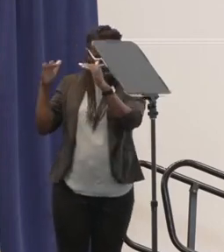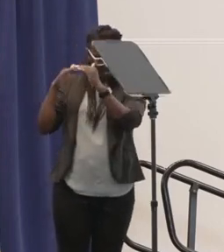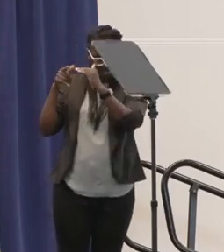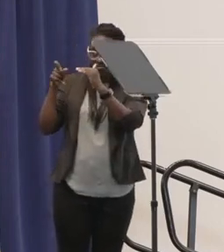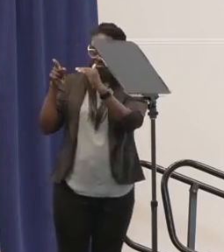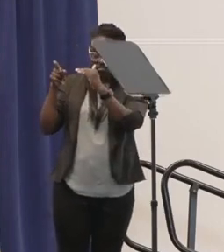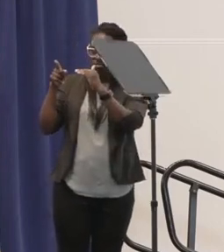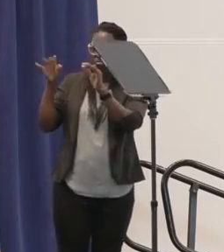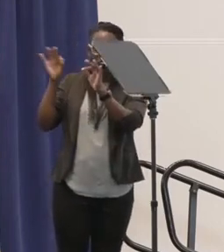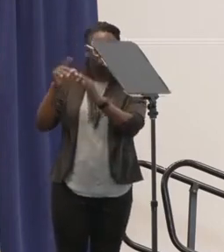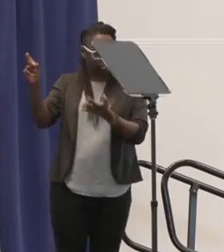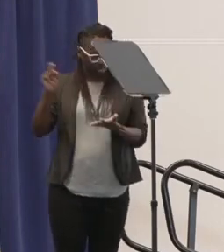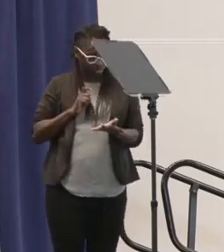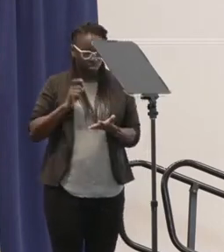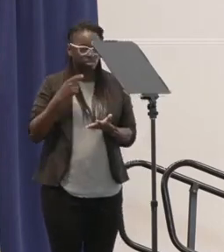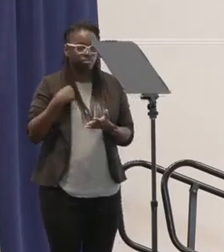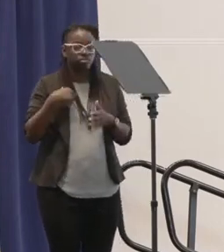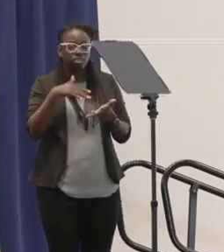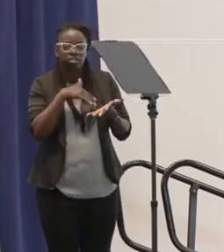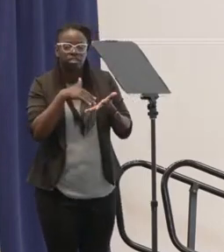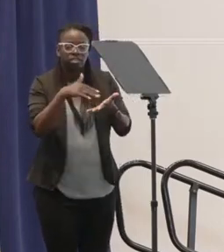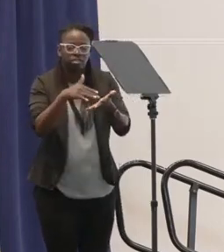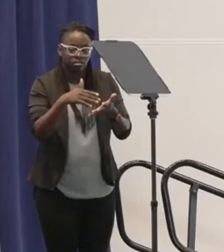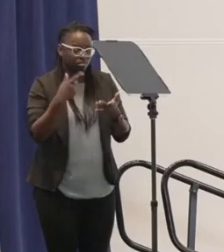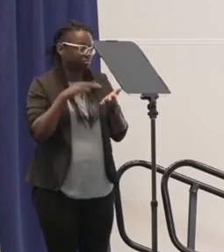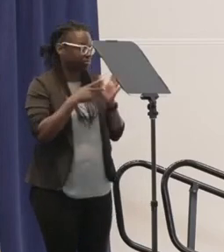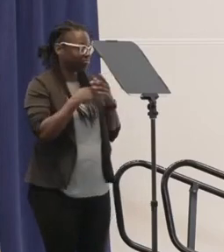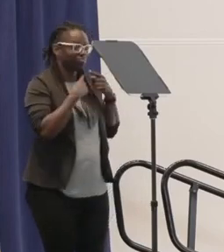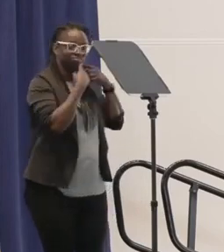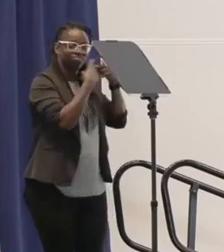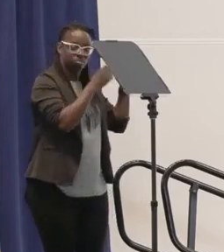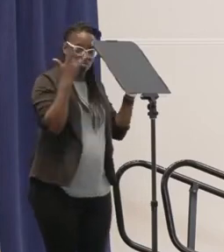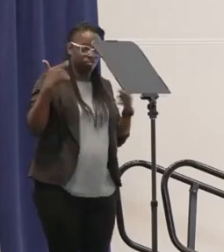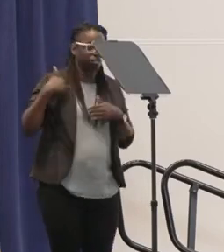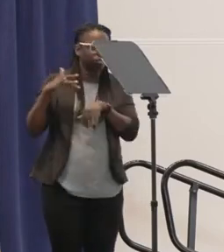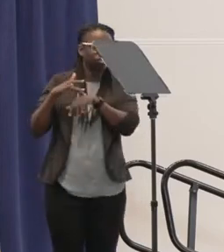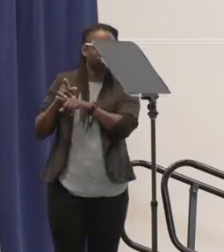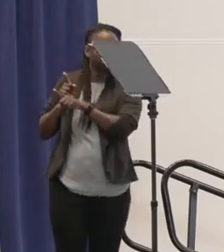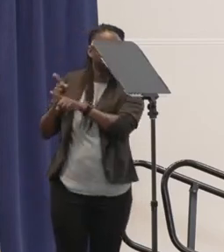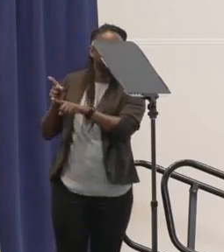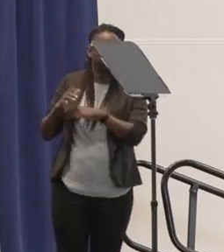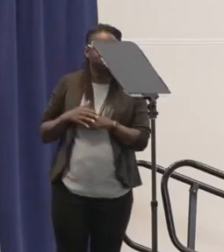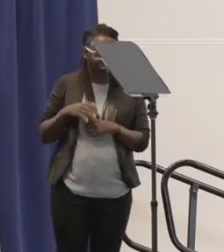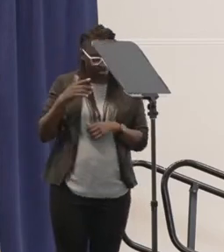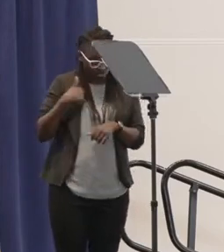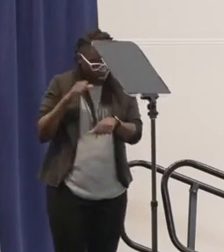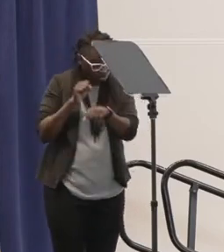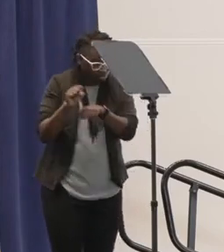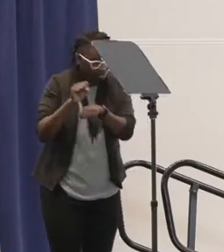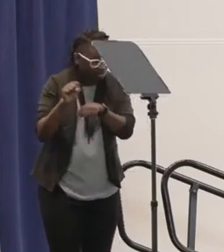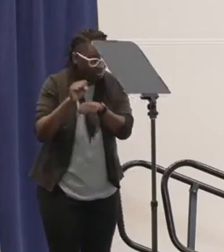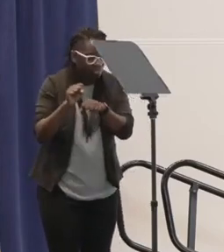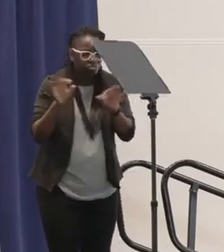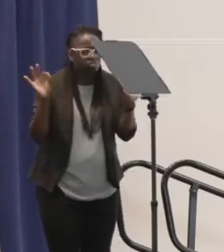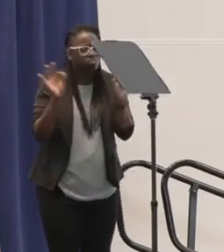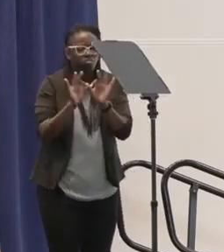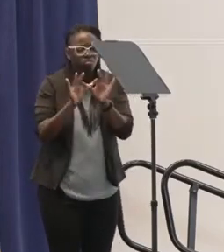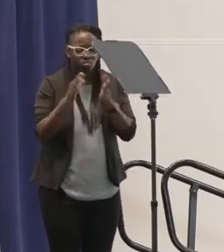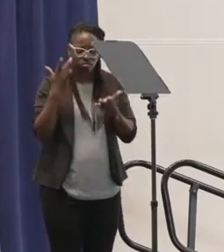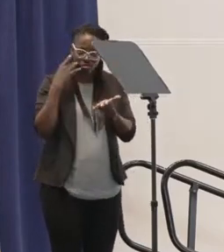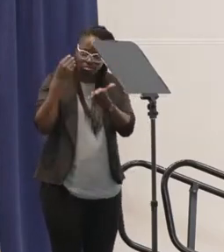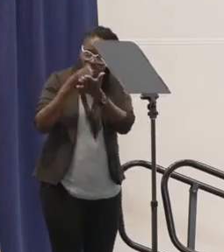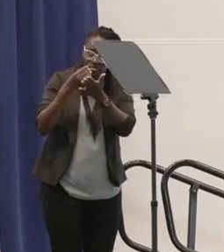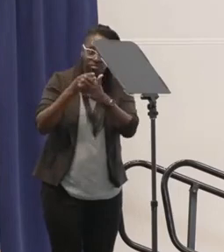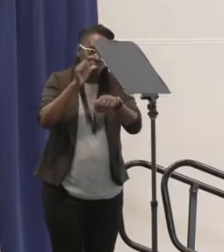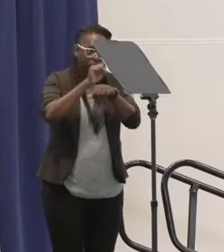work is critical. As we think about a thriving economy, as we think about jobs that are going unfilled, we need folks with skill